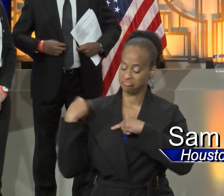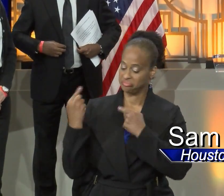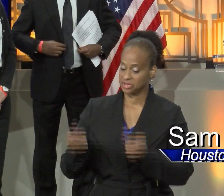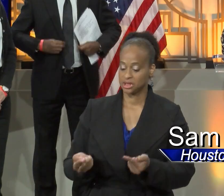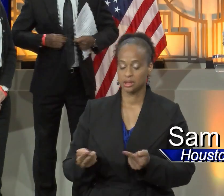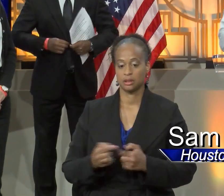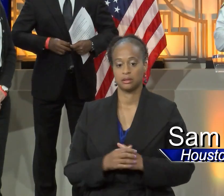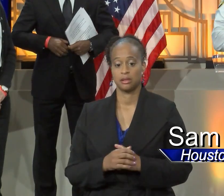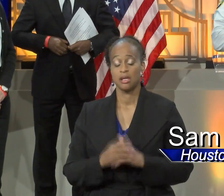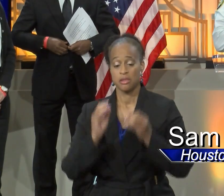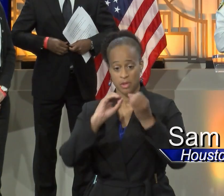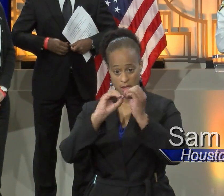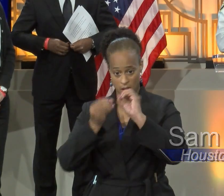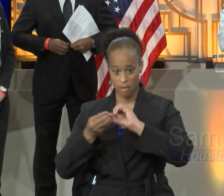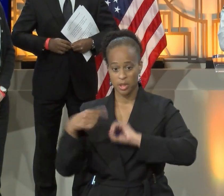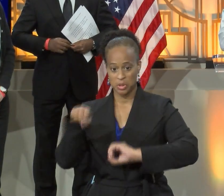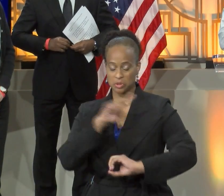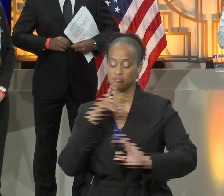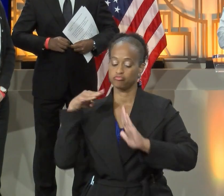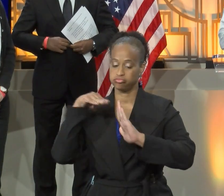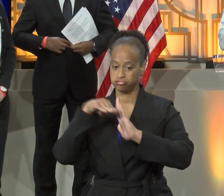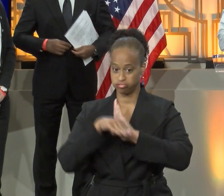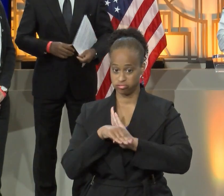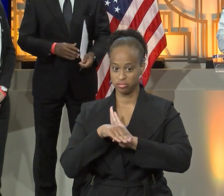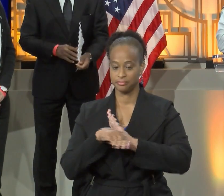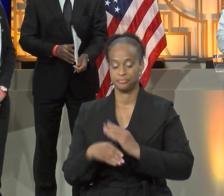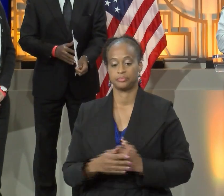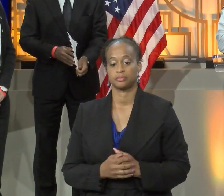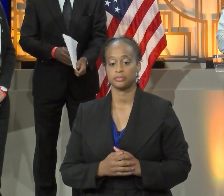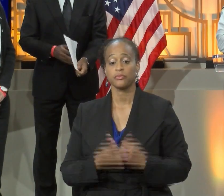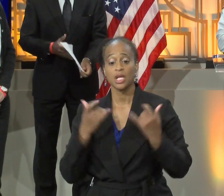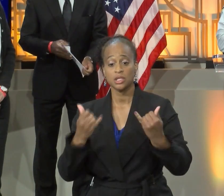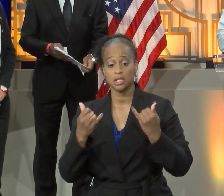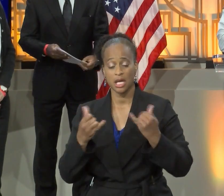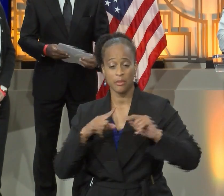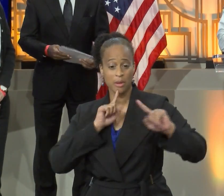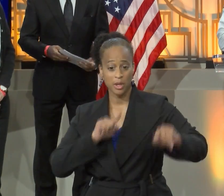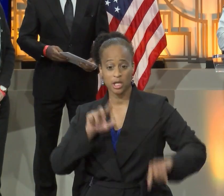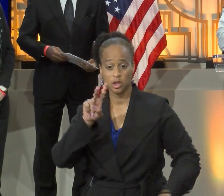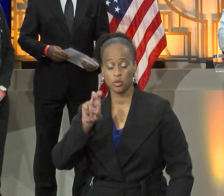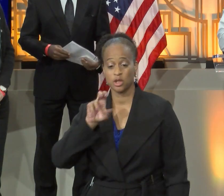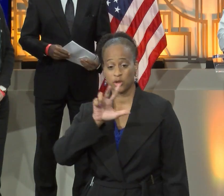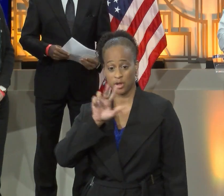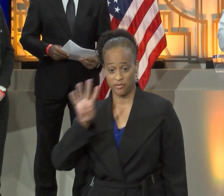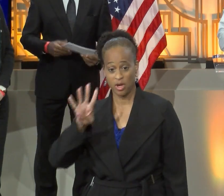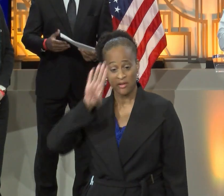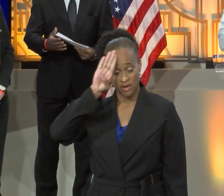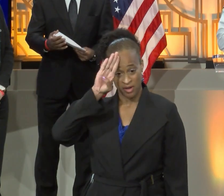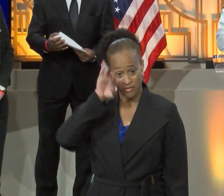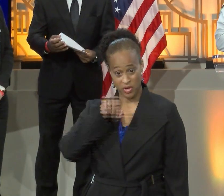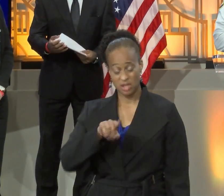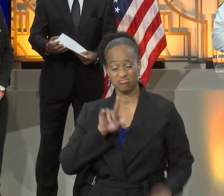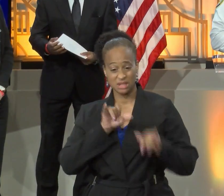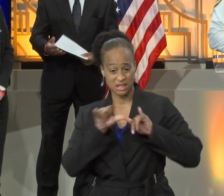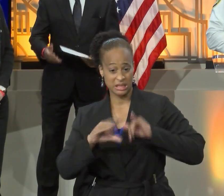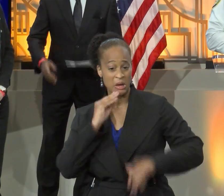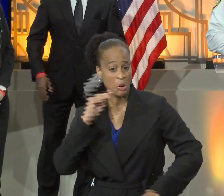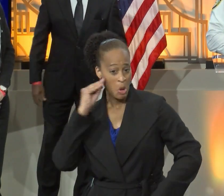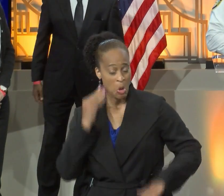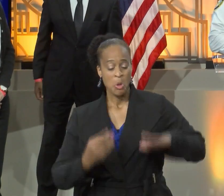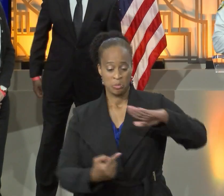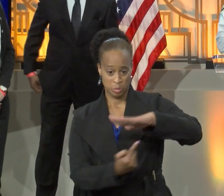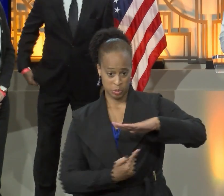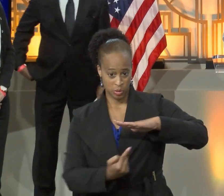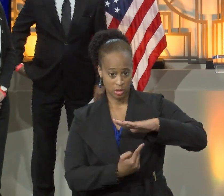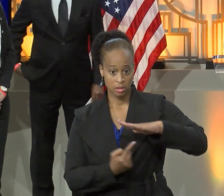but the numbers are going in the right direction. Today, we're reporting 234 firefighters in quarantine. We